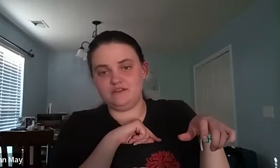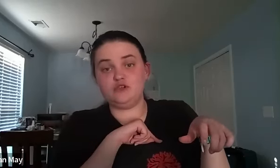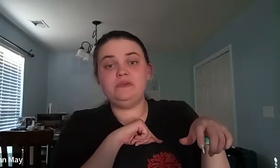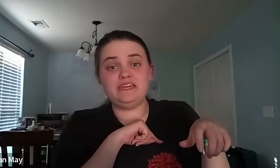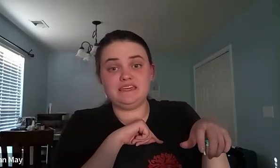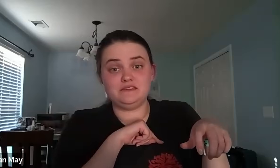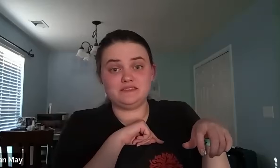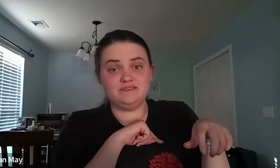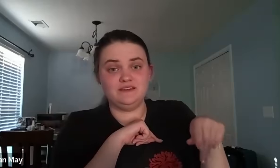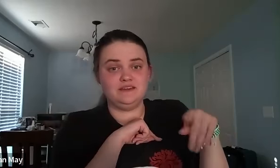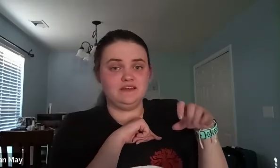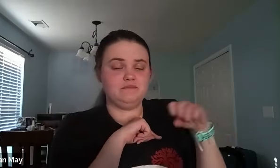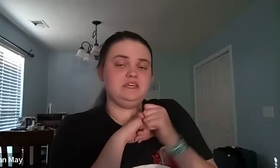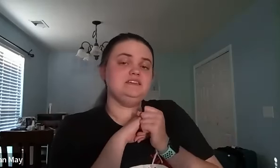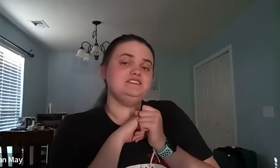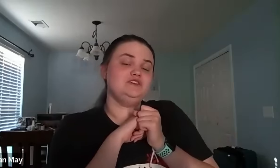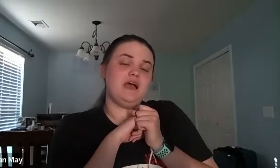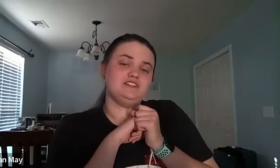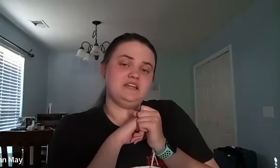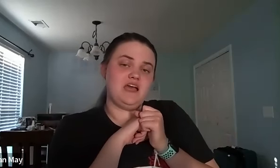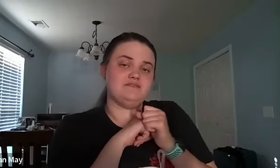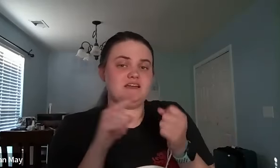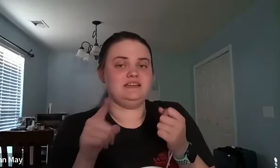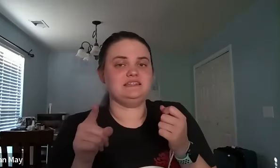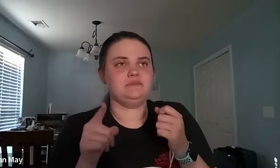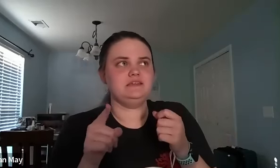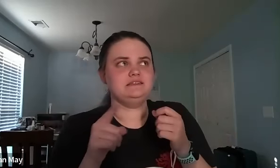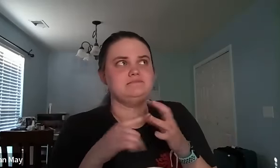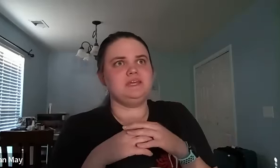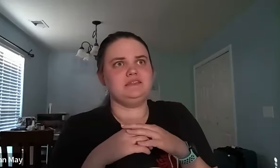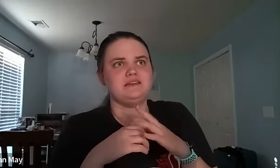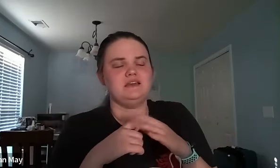So peas. Peas, you actually have a sign. It's like peas and beans kind of,